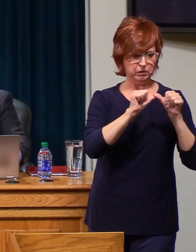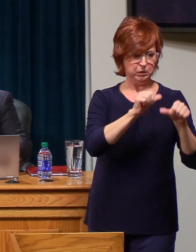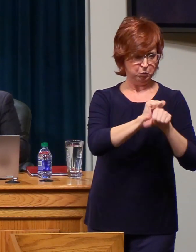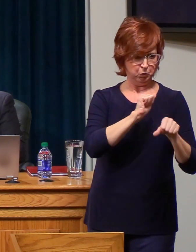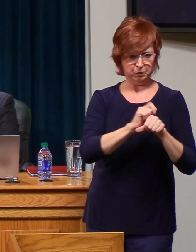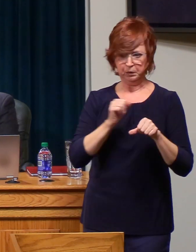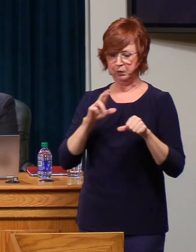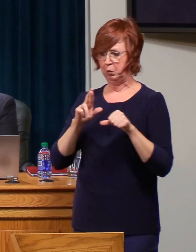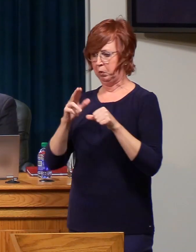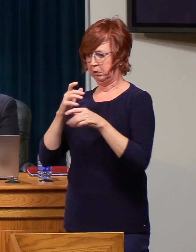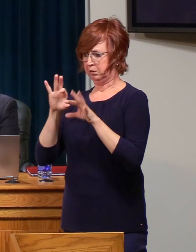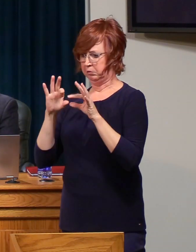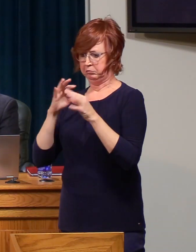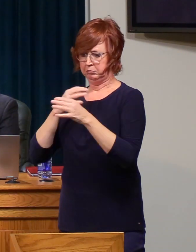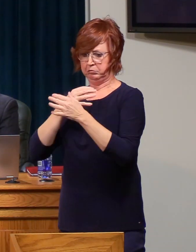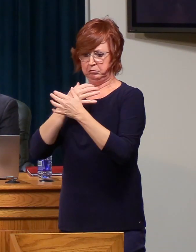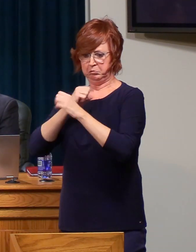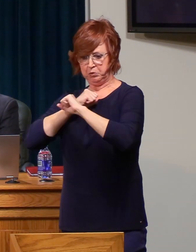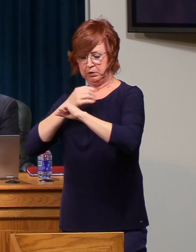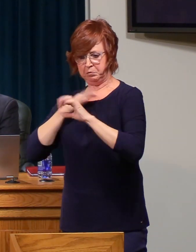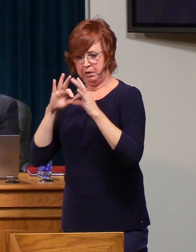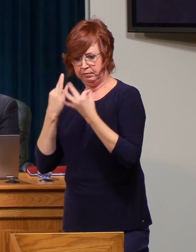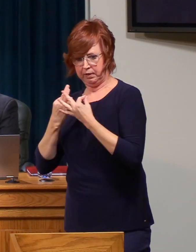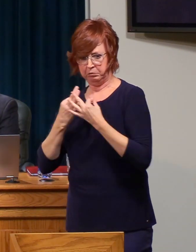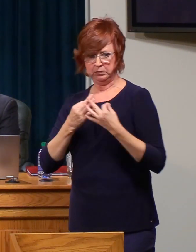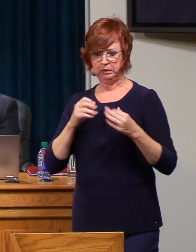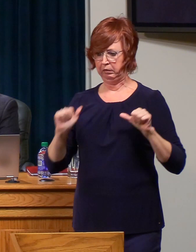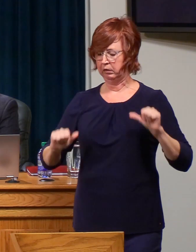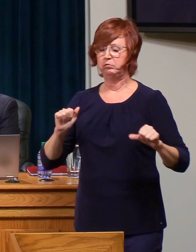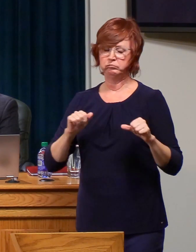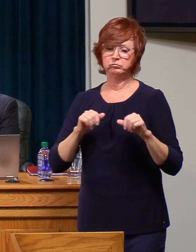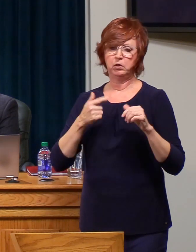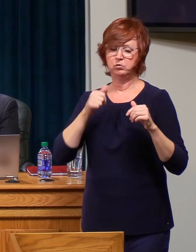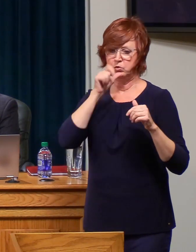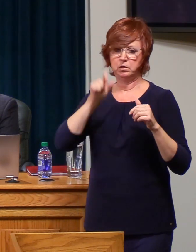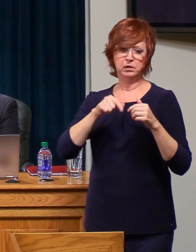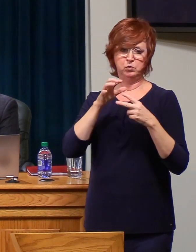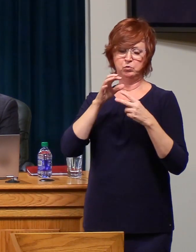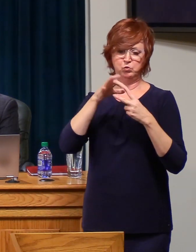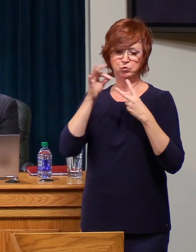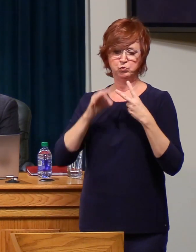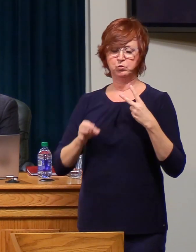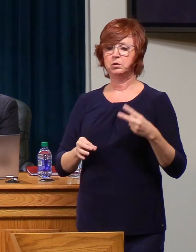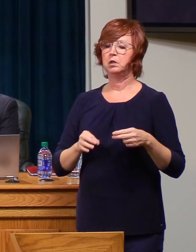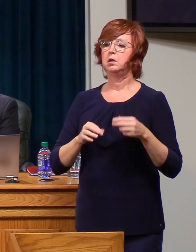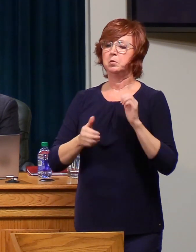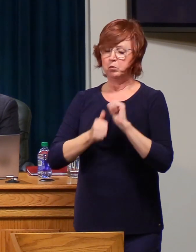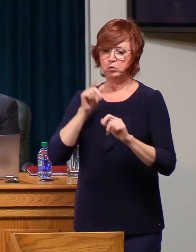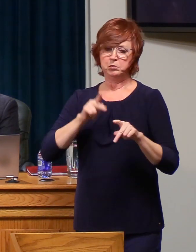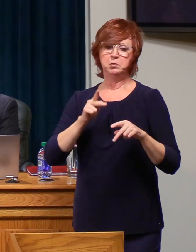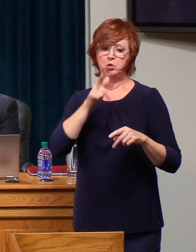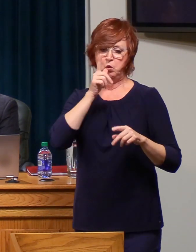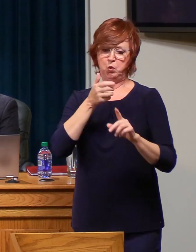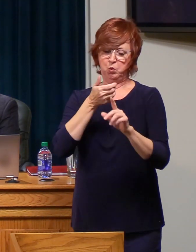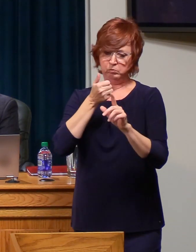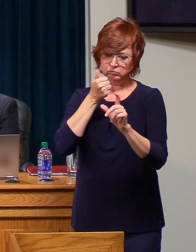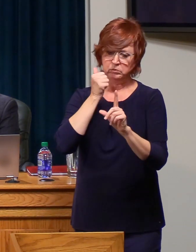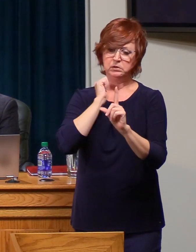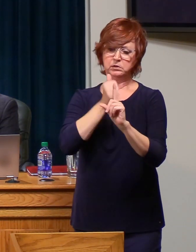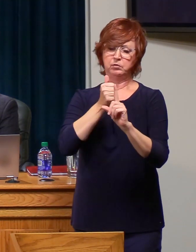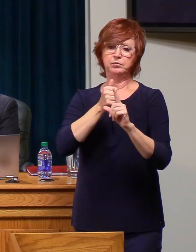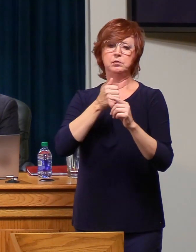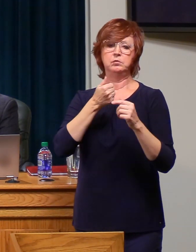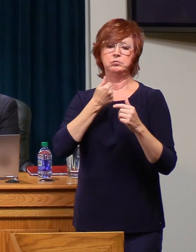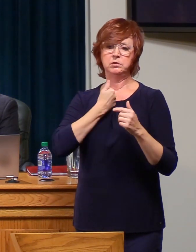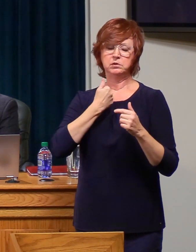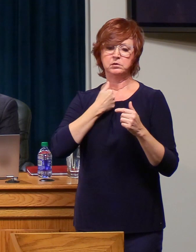by self-isolating. And it will predominantly apply to those self-employed residents of Saskatchewan. This program will be